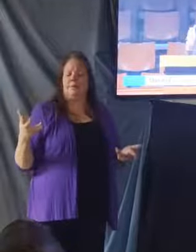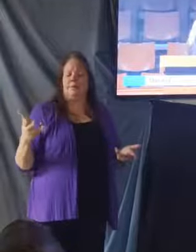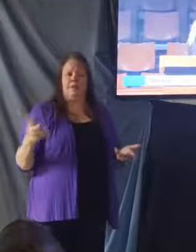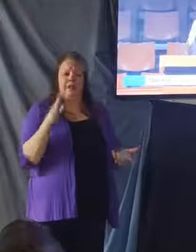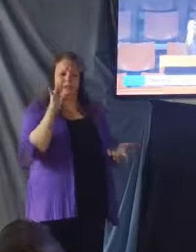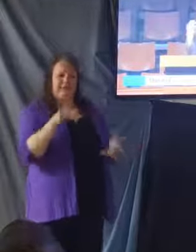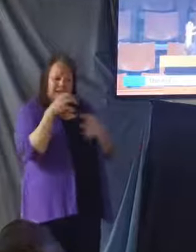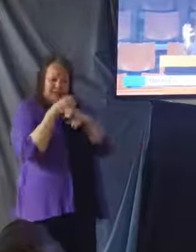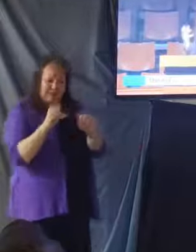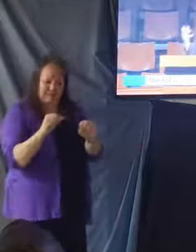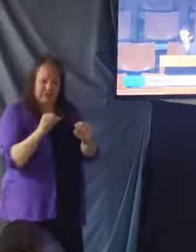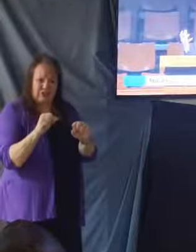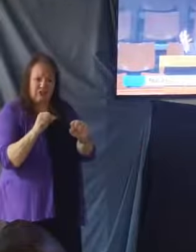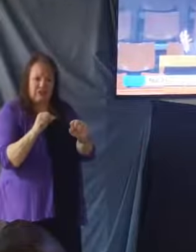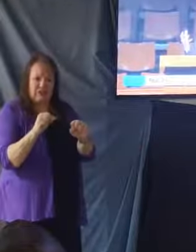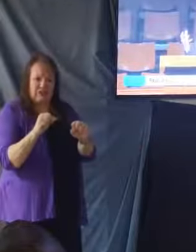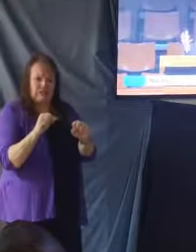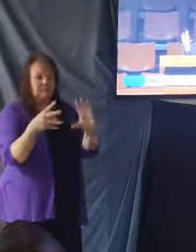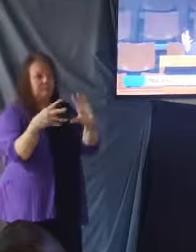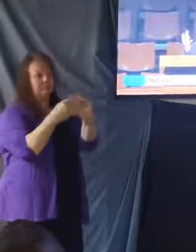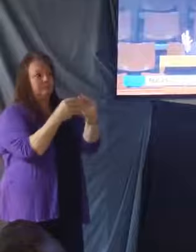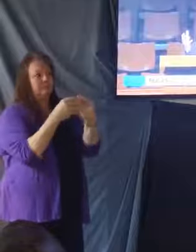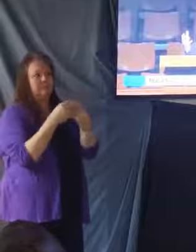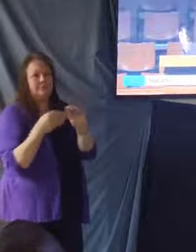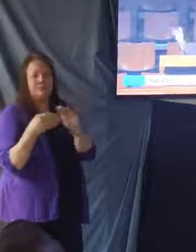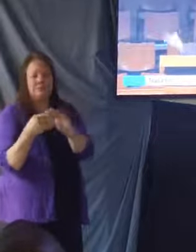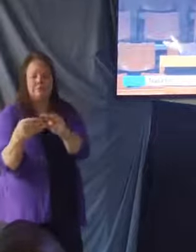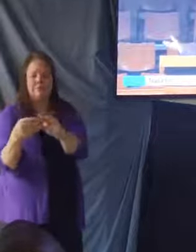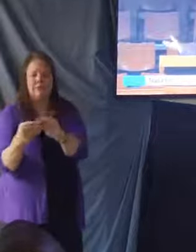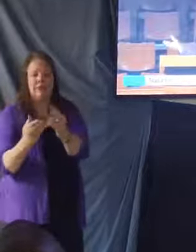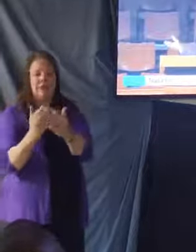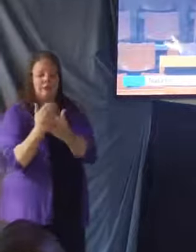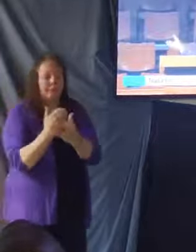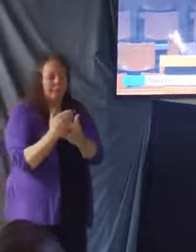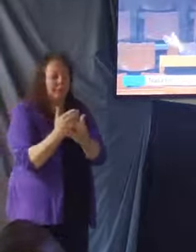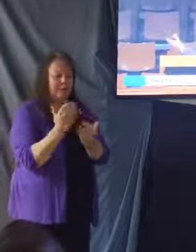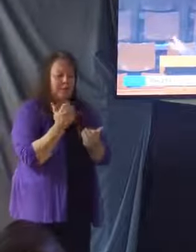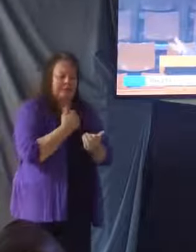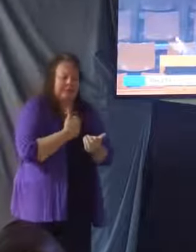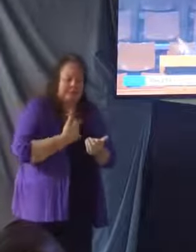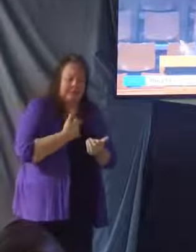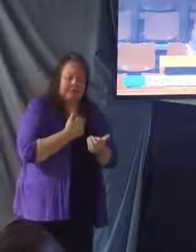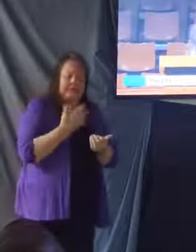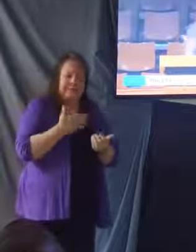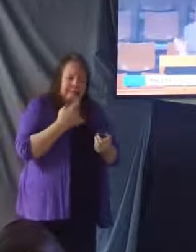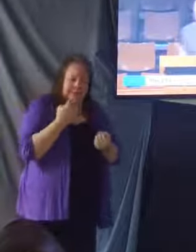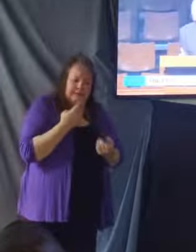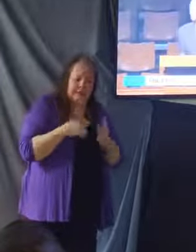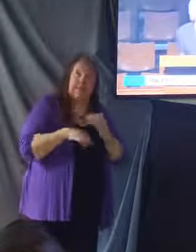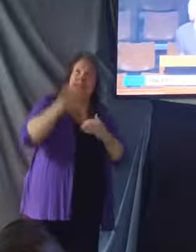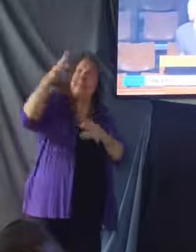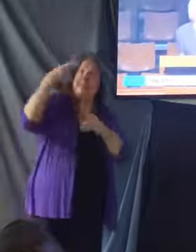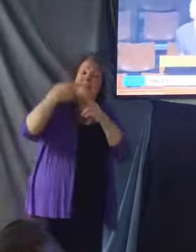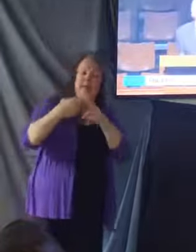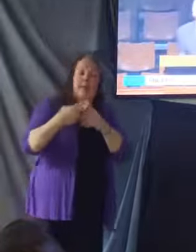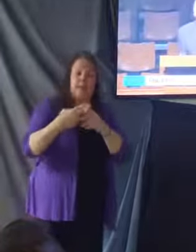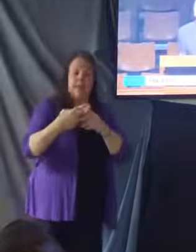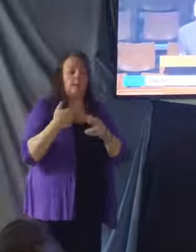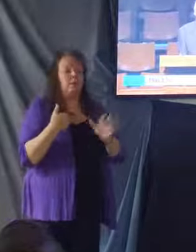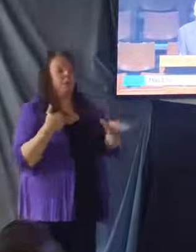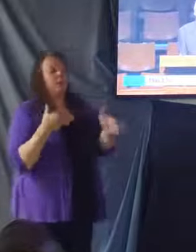That salvation can be proclaimed through repentance in his name to all the nations. Try to clean up